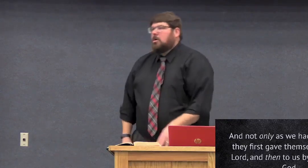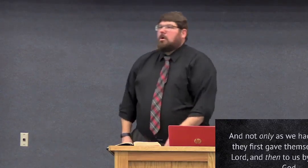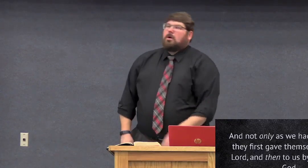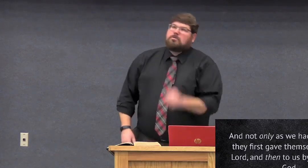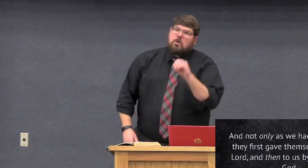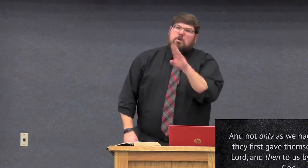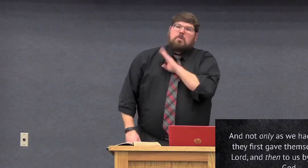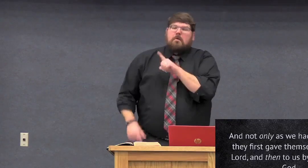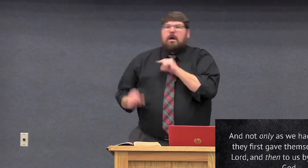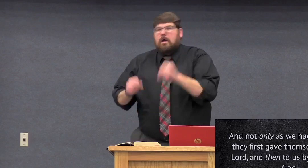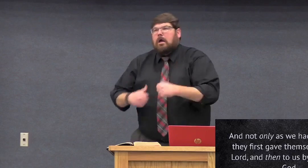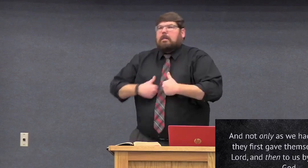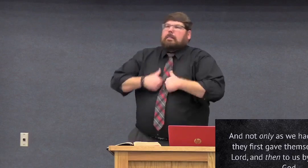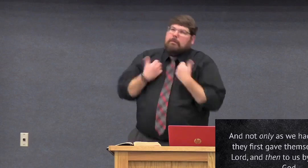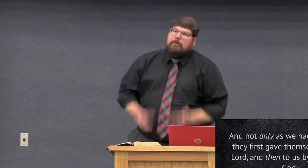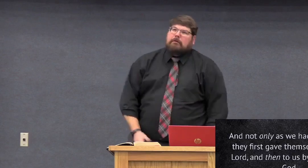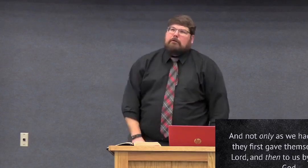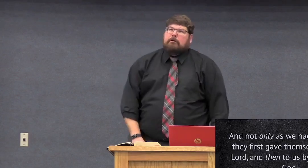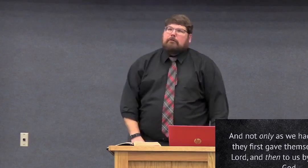and man, I wish it, you know,